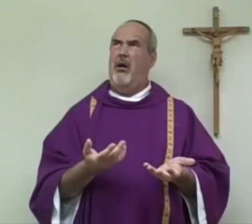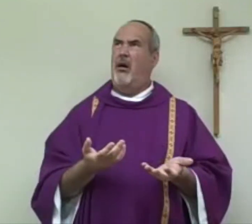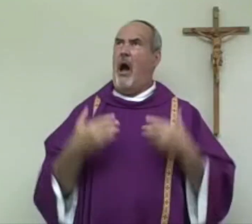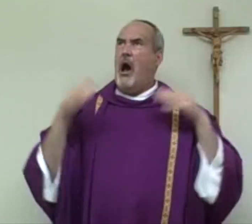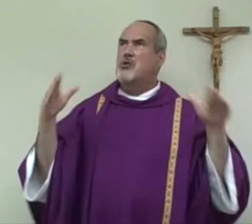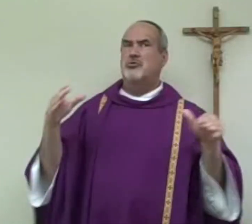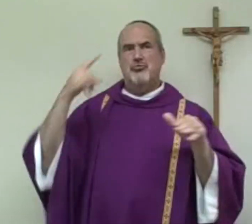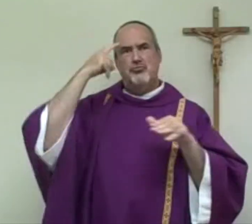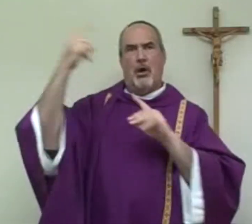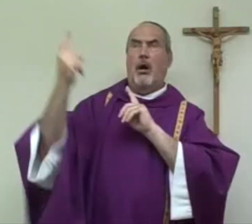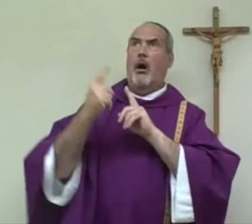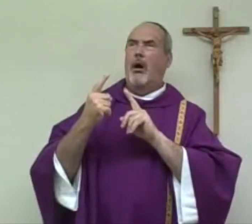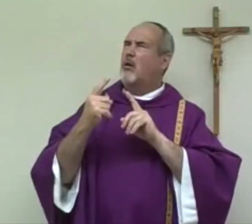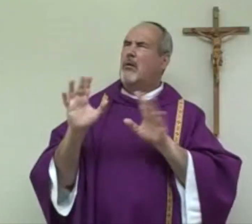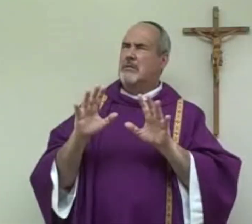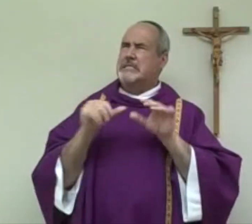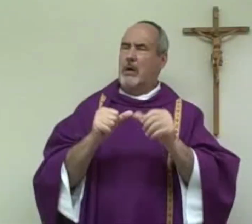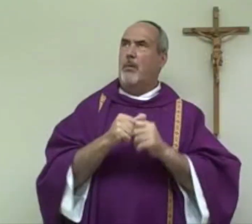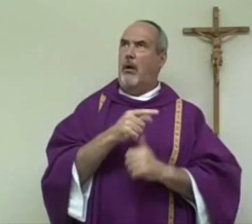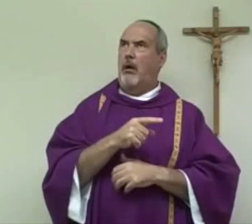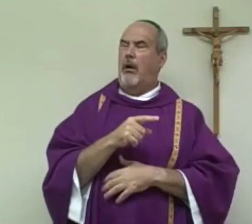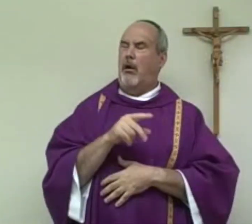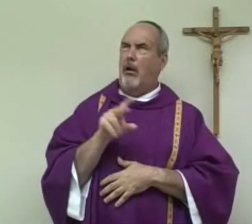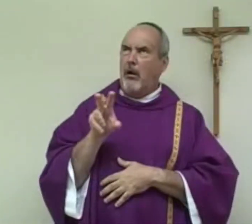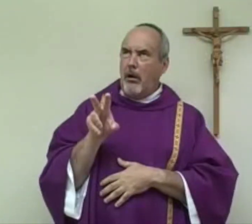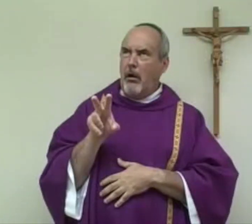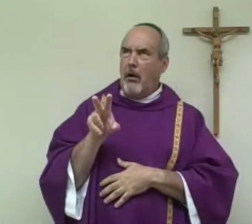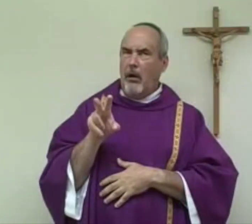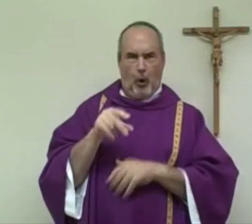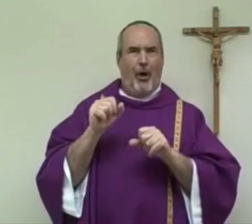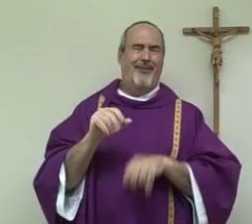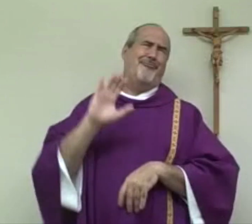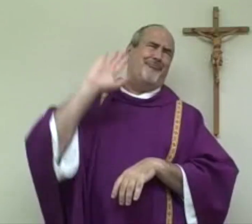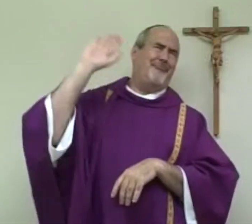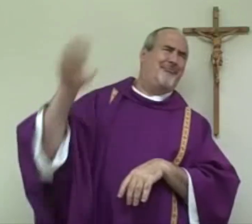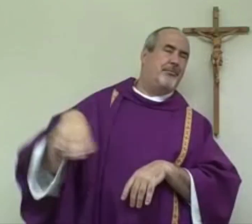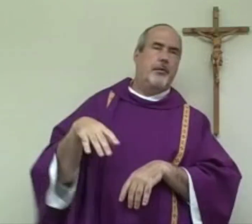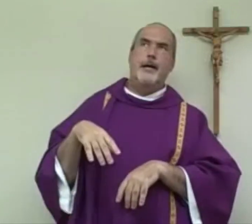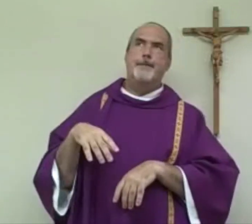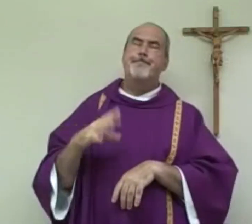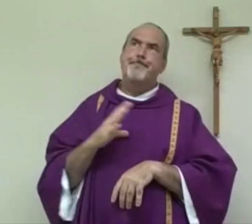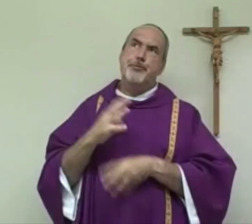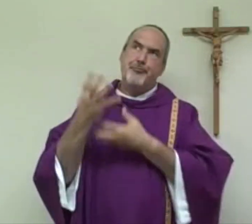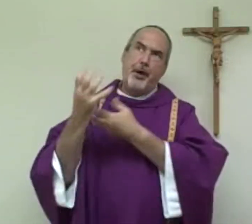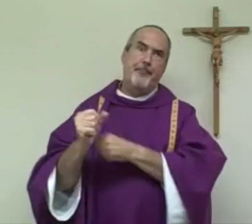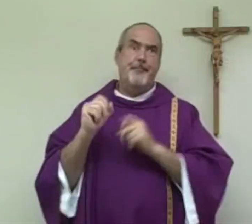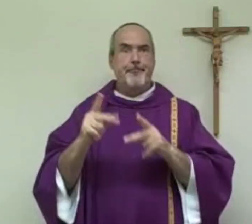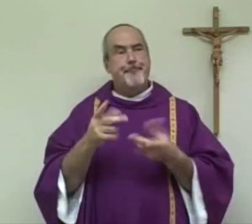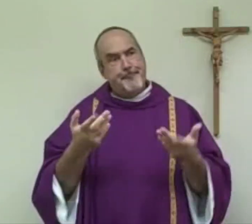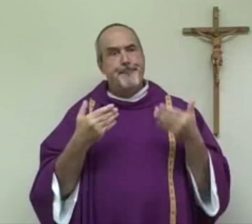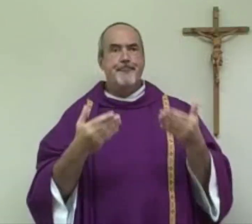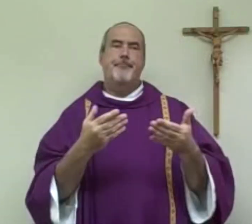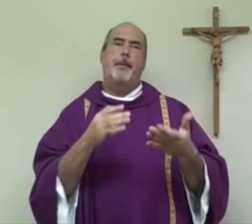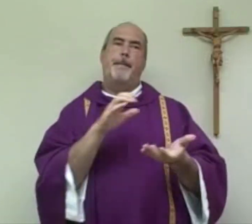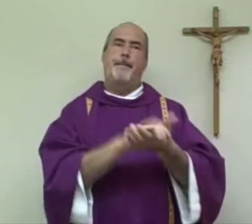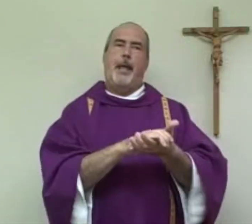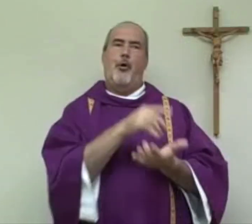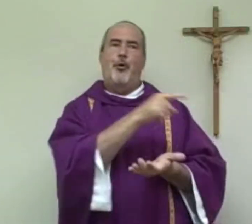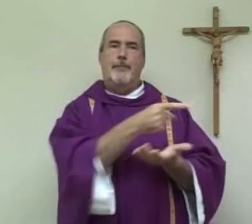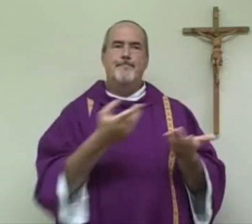and didn't want to stay with her. And then the angel came and told him to stay with her. So he could have just discounted the angel and